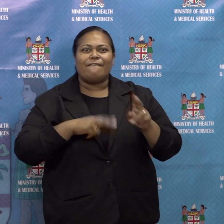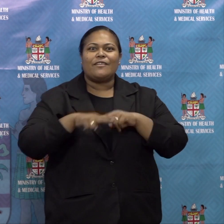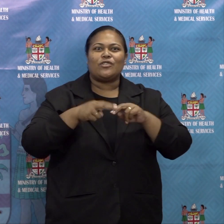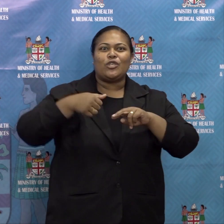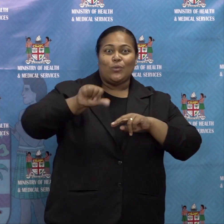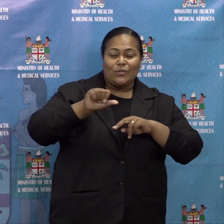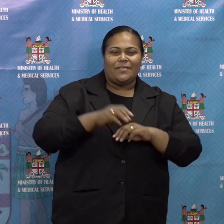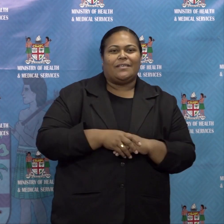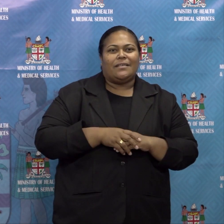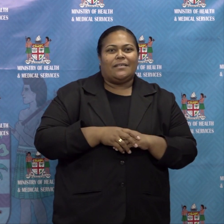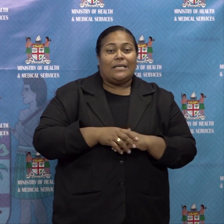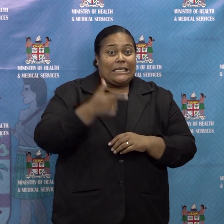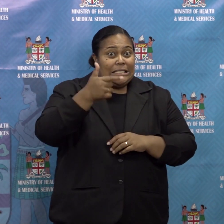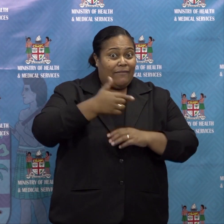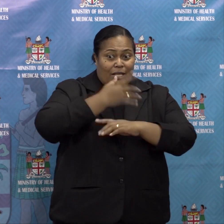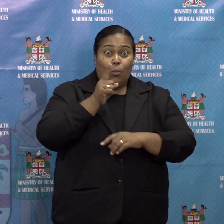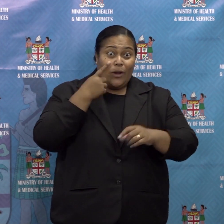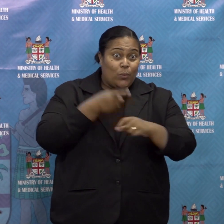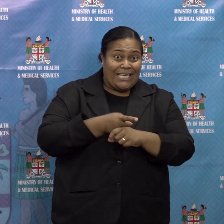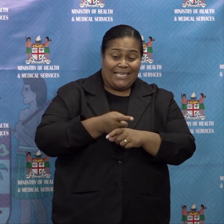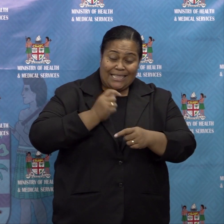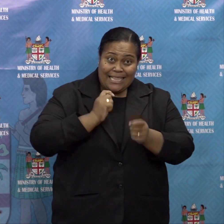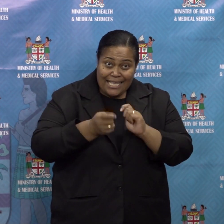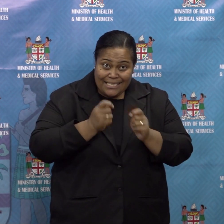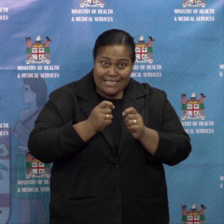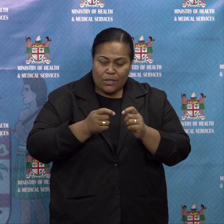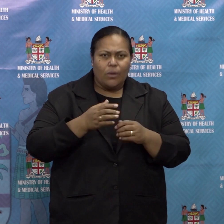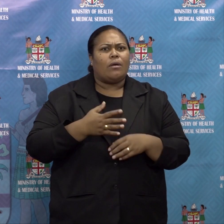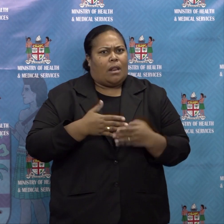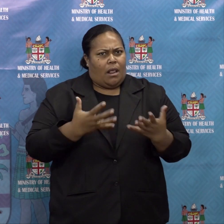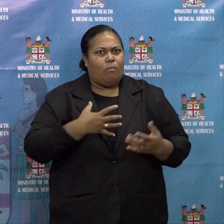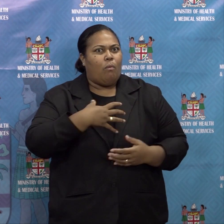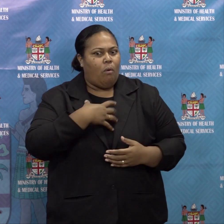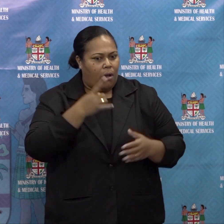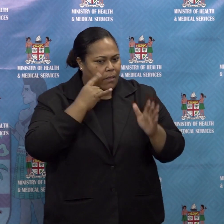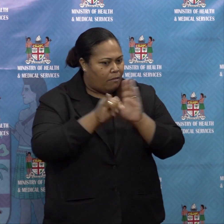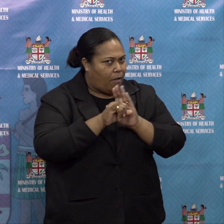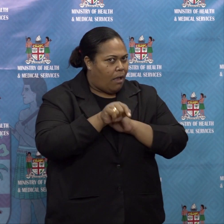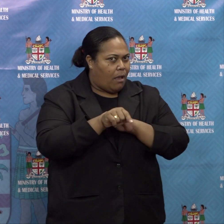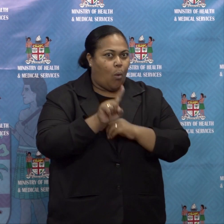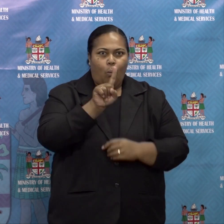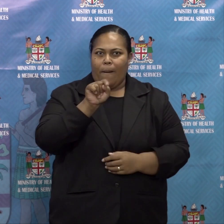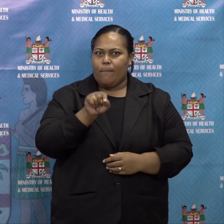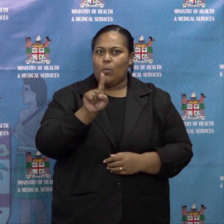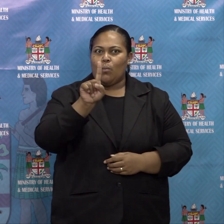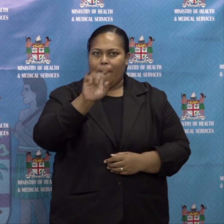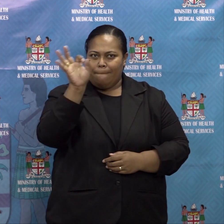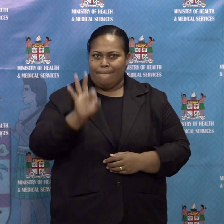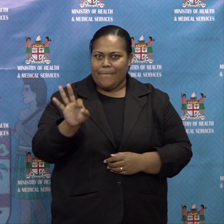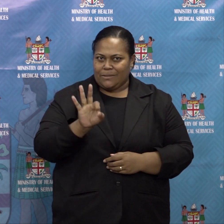7-day average daily test positivity in the Central Division is noted to be increasing and is currently at